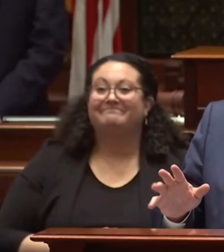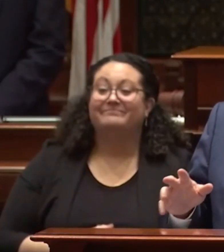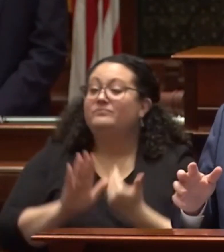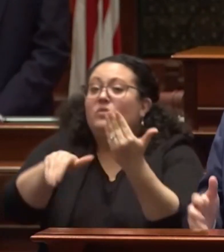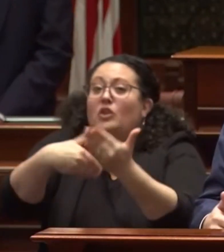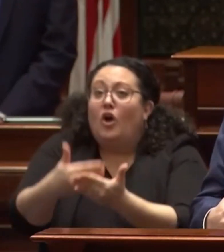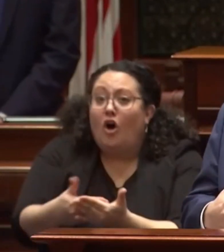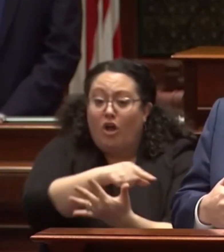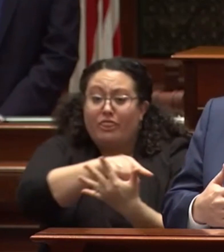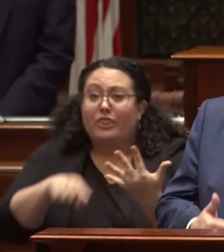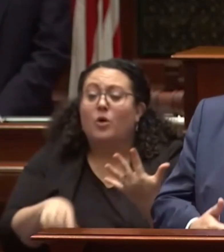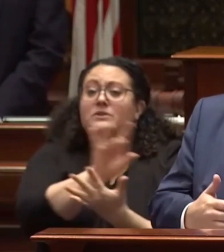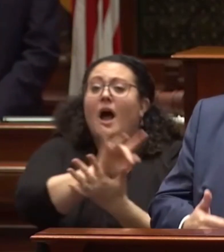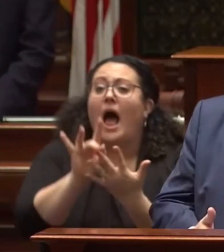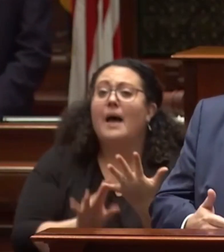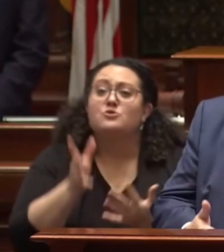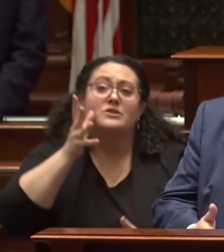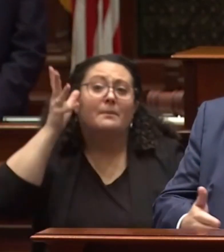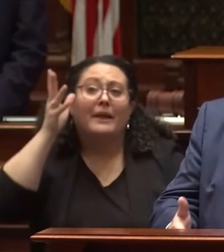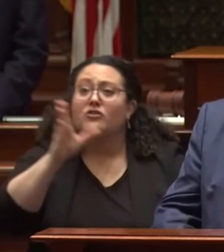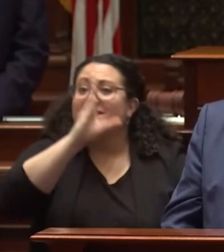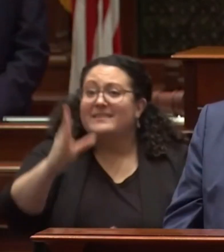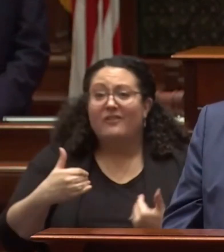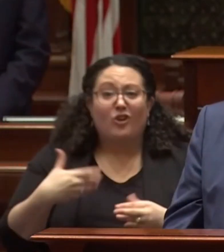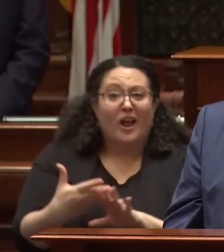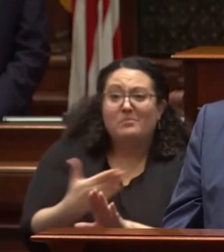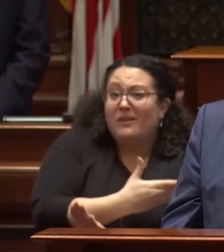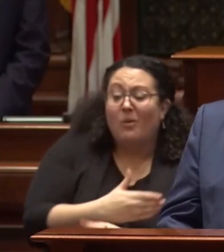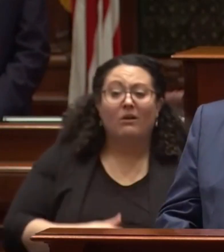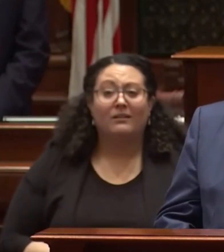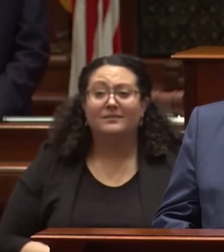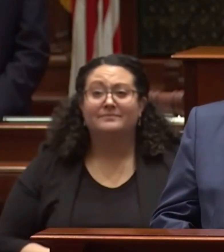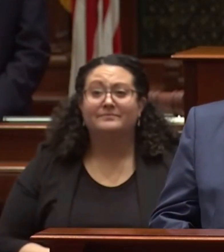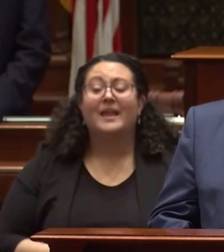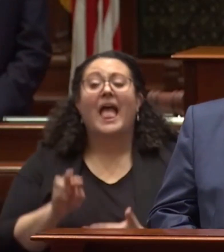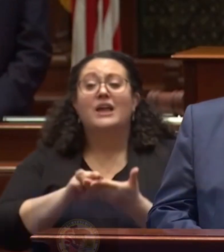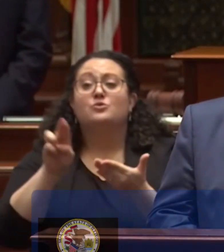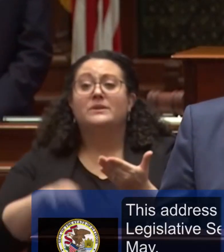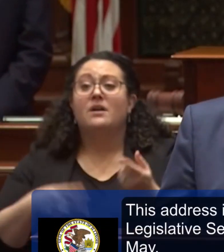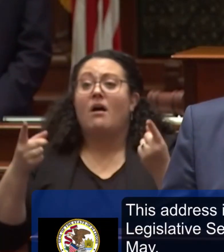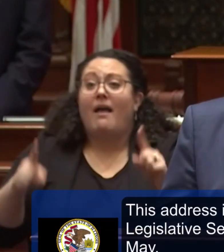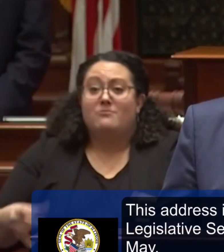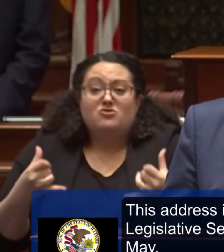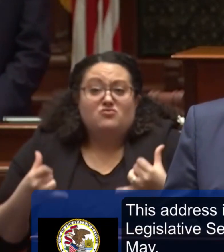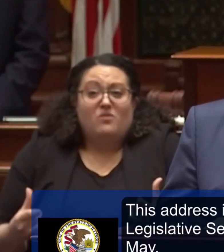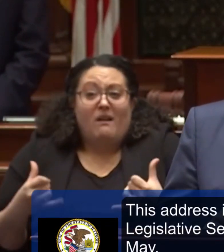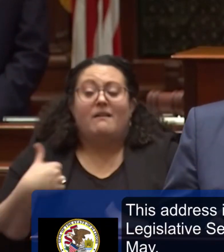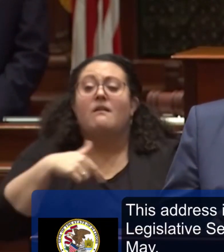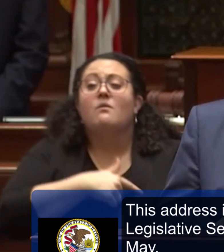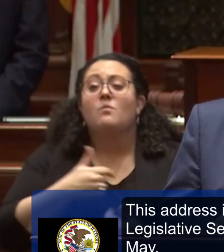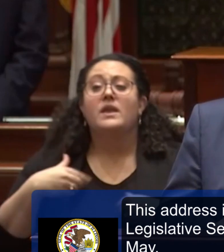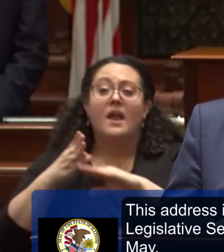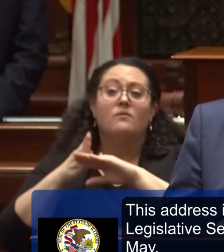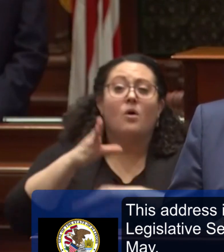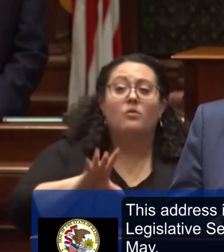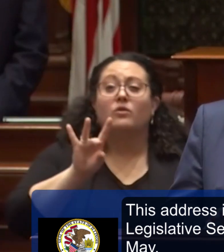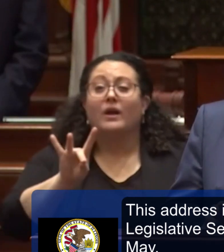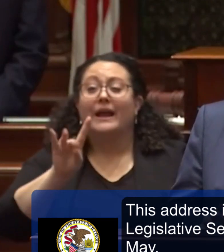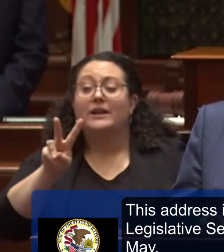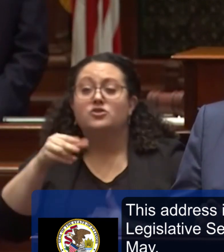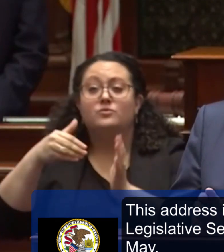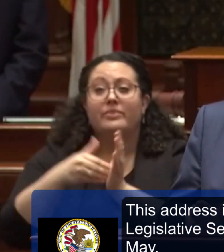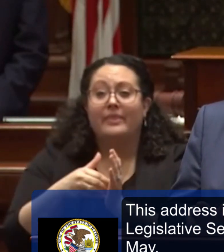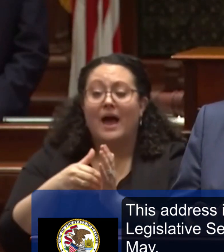all of which are options that parents didn't have before. As a result, right now, we have over